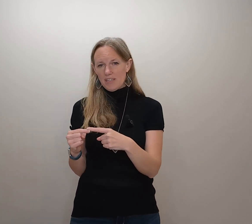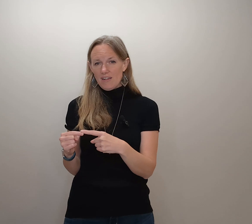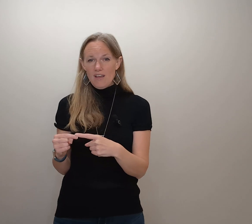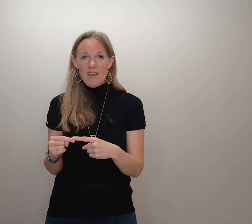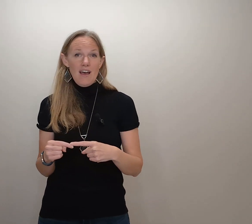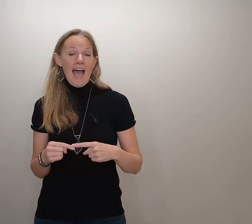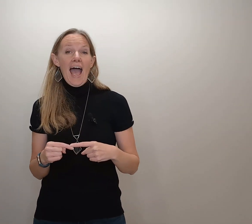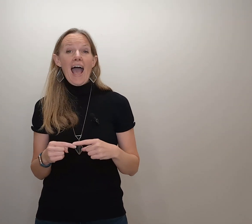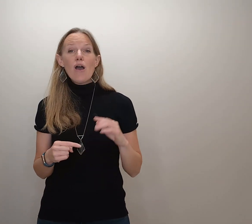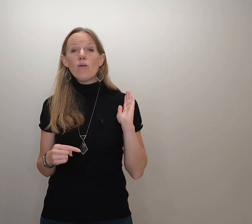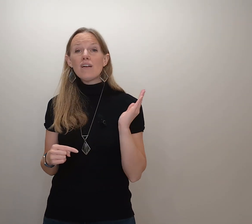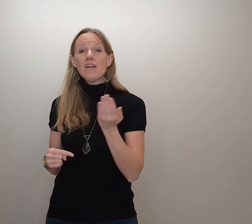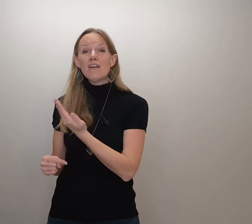non-dominant. Our